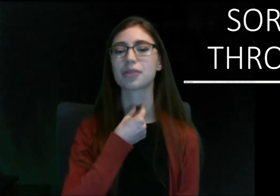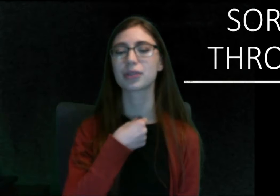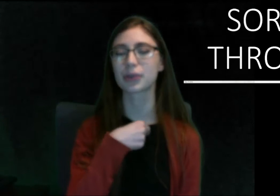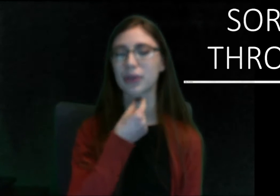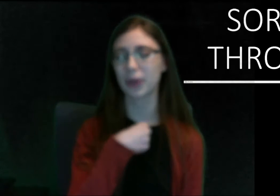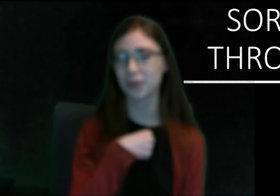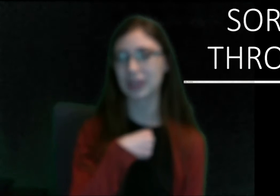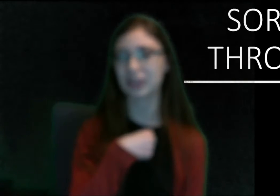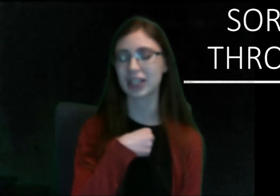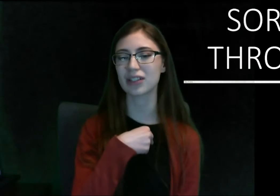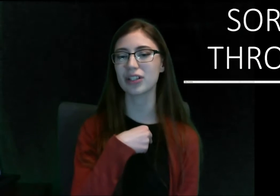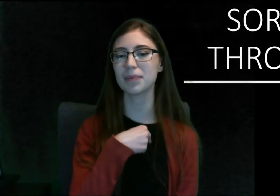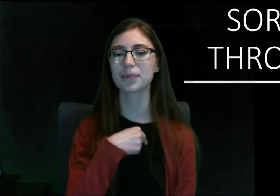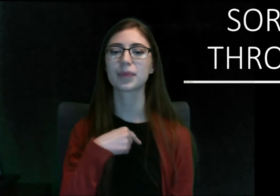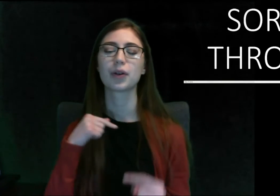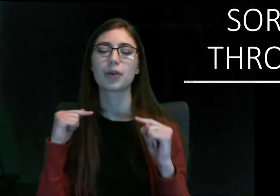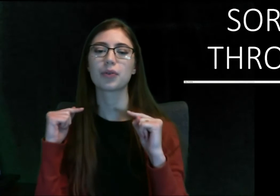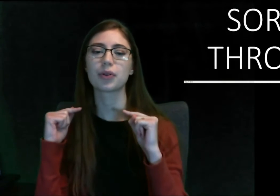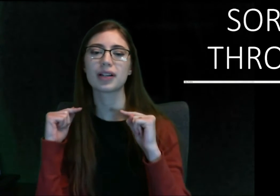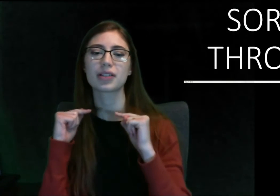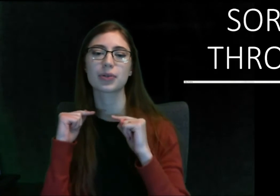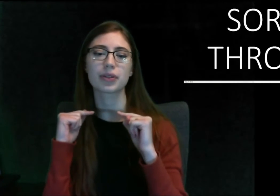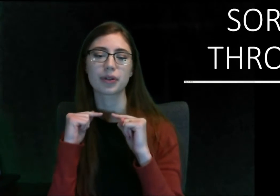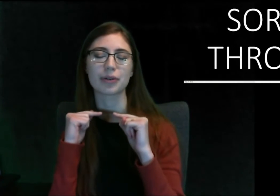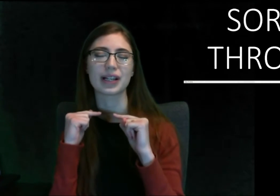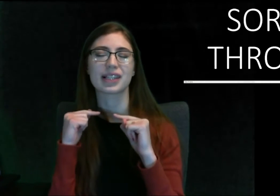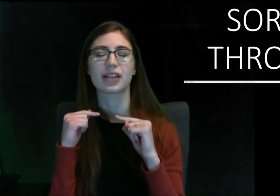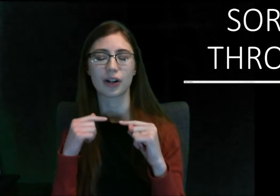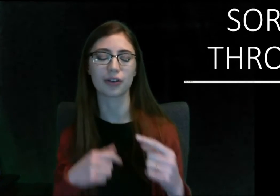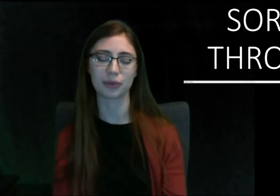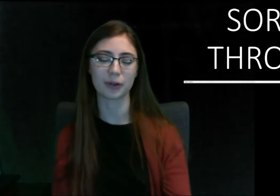sore throat with a G handshake, or sore throat as in hurt throat.